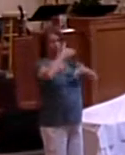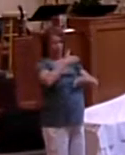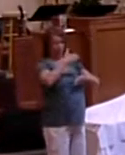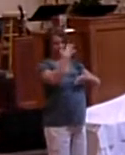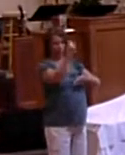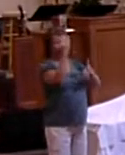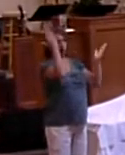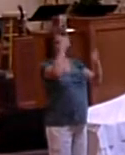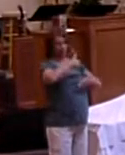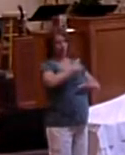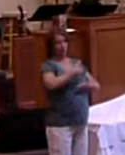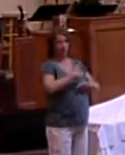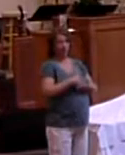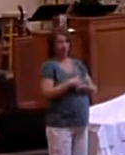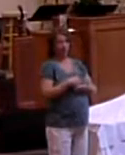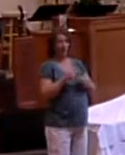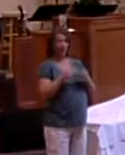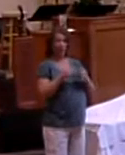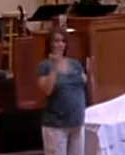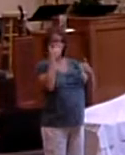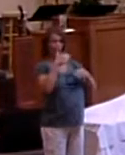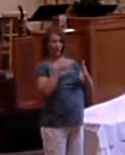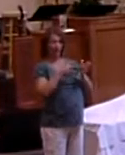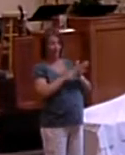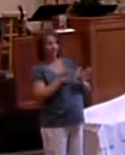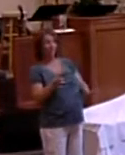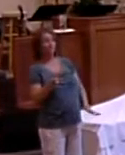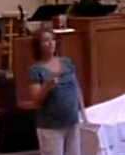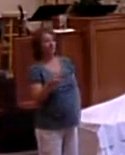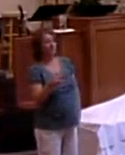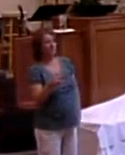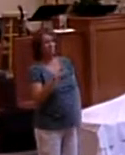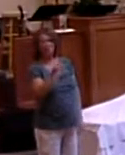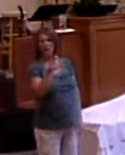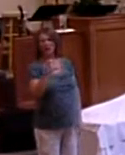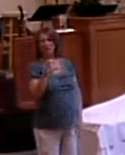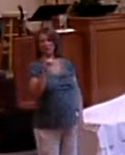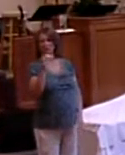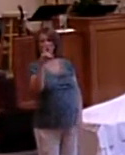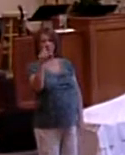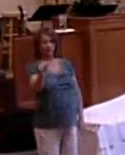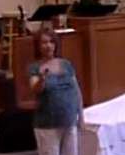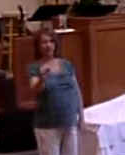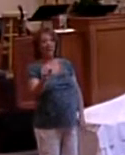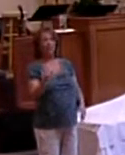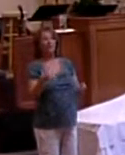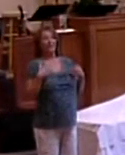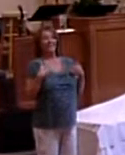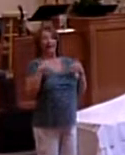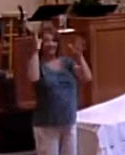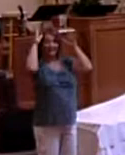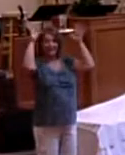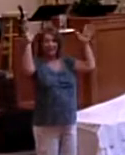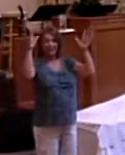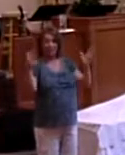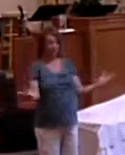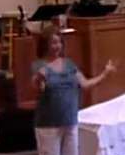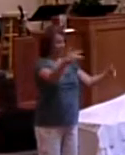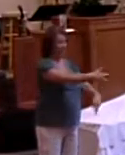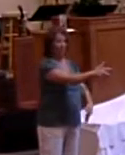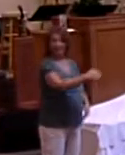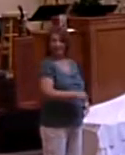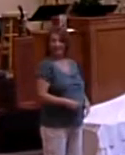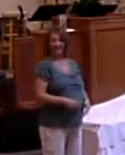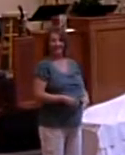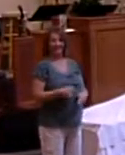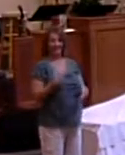dark, I pulled out, and within just 100 yards, a couple of yearling deer jumped out in front of me. And that's all, you know,